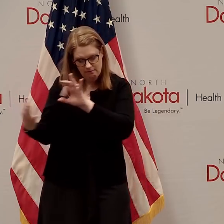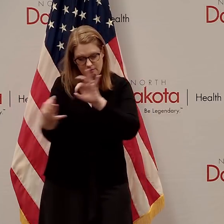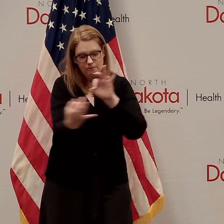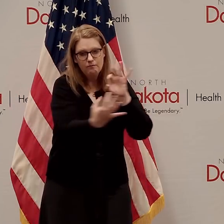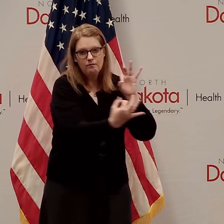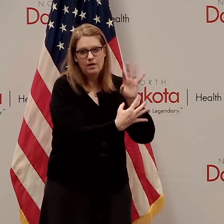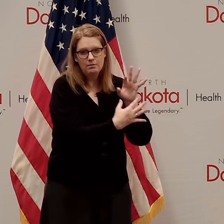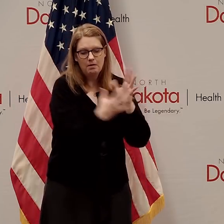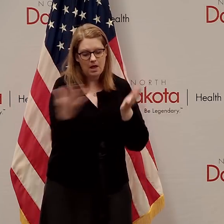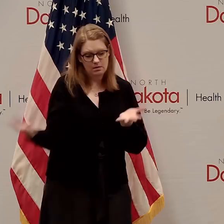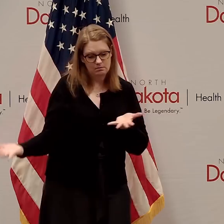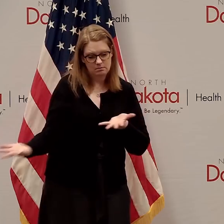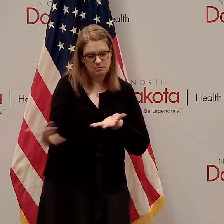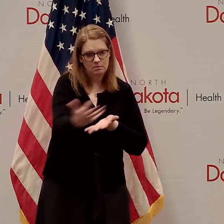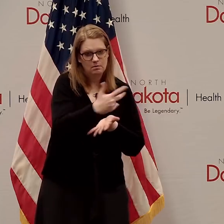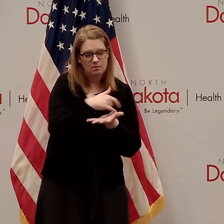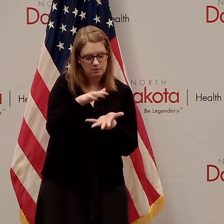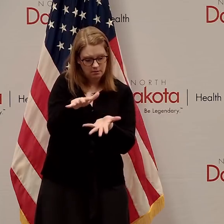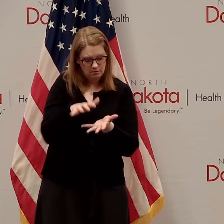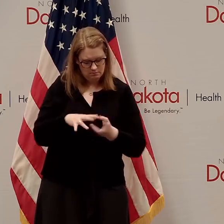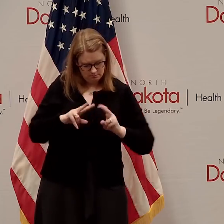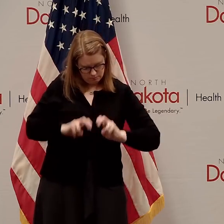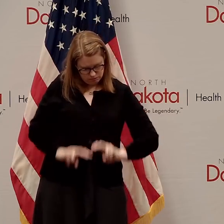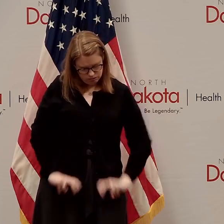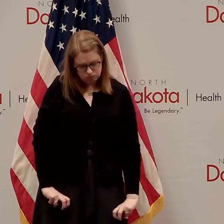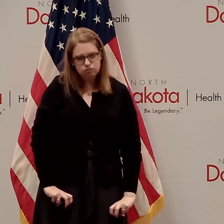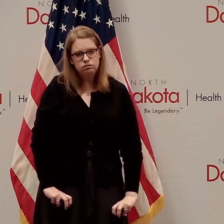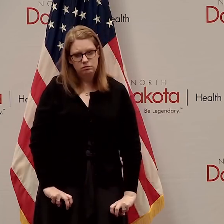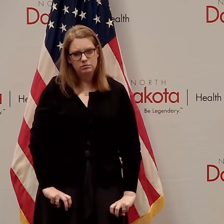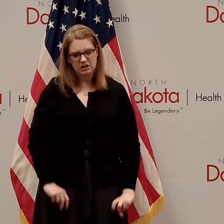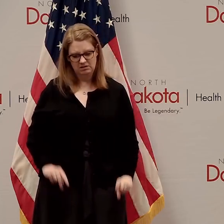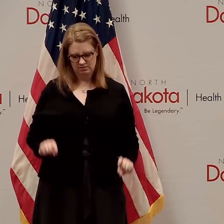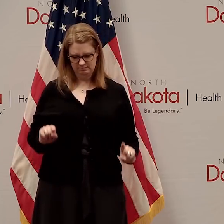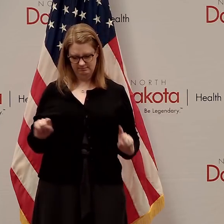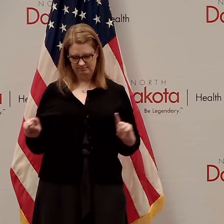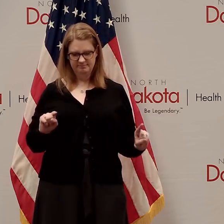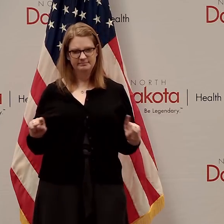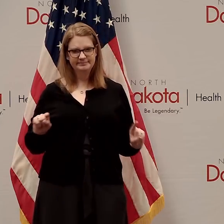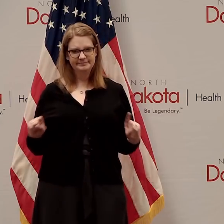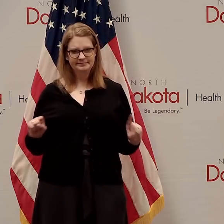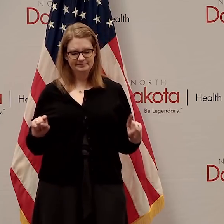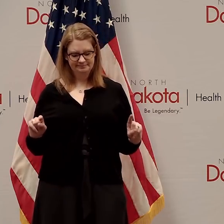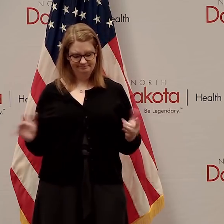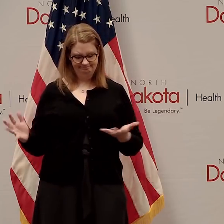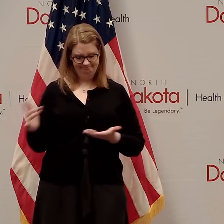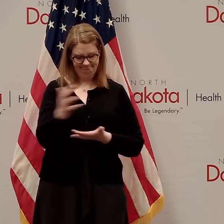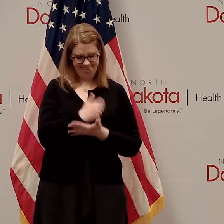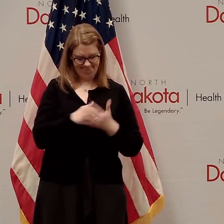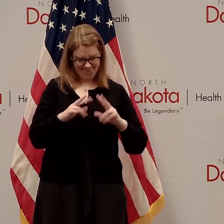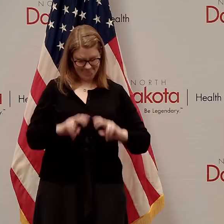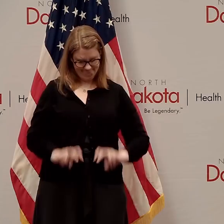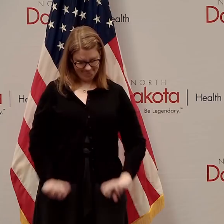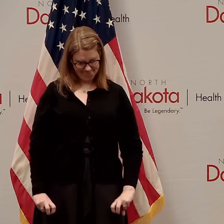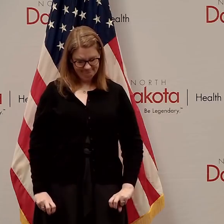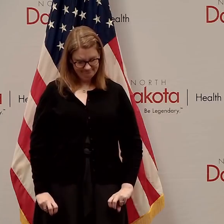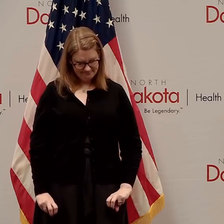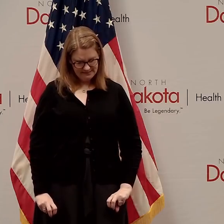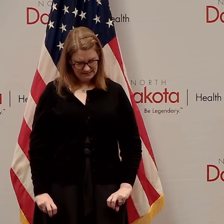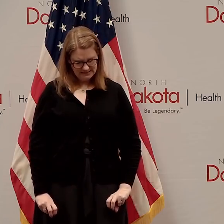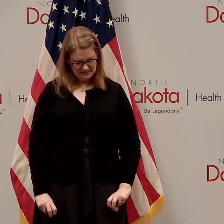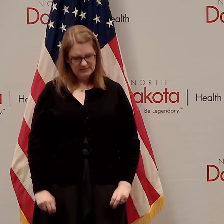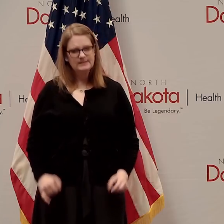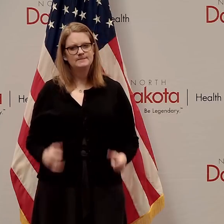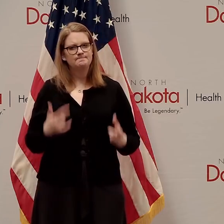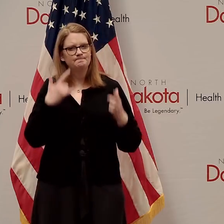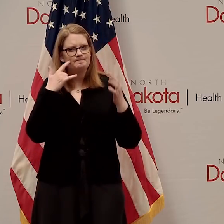the voices from both sides of this, we're making our decisions as we said we would at the